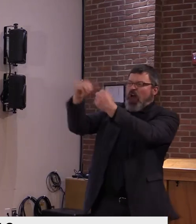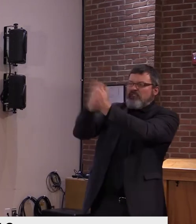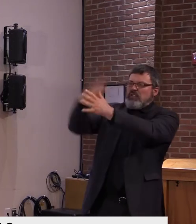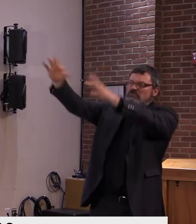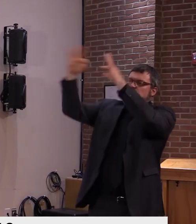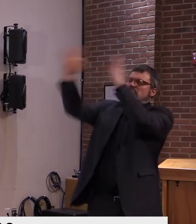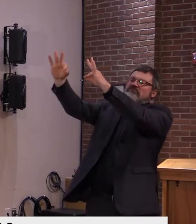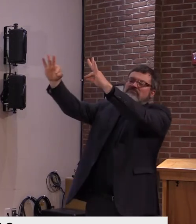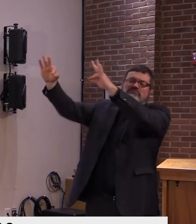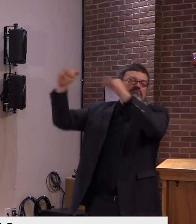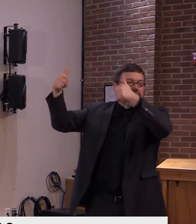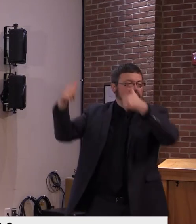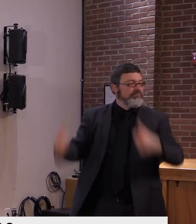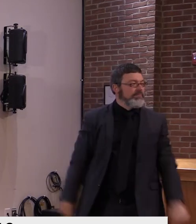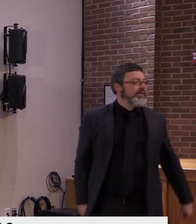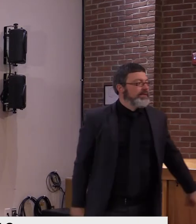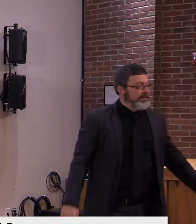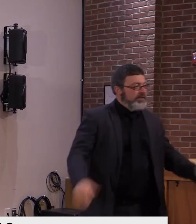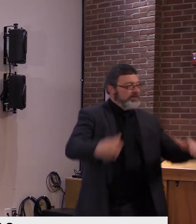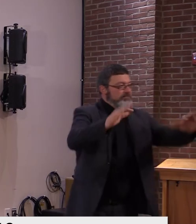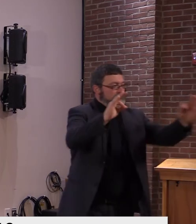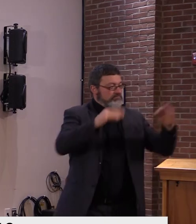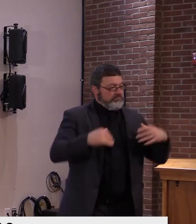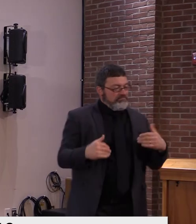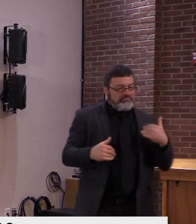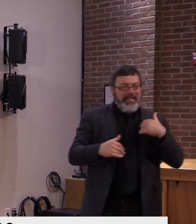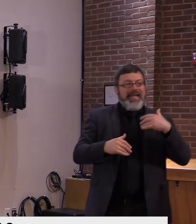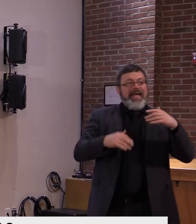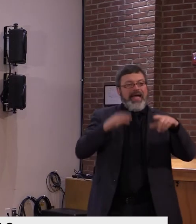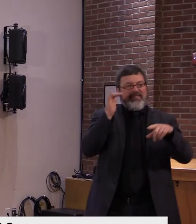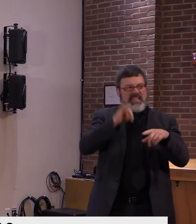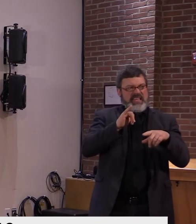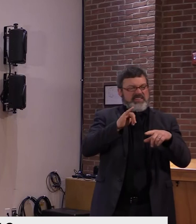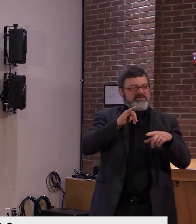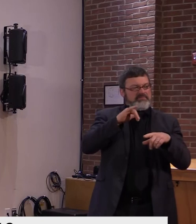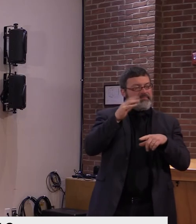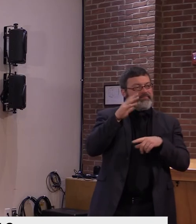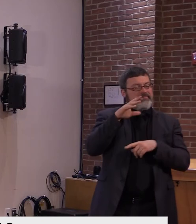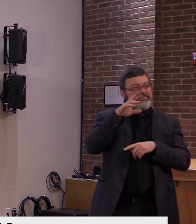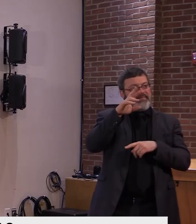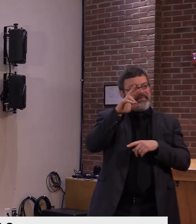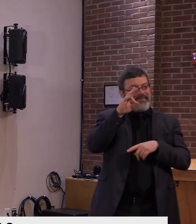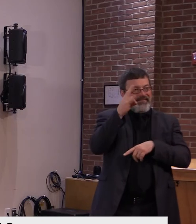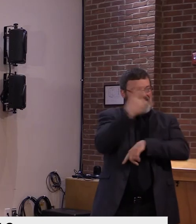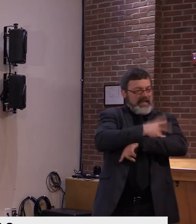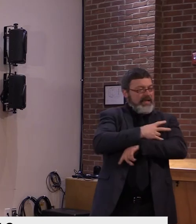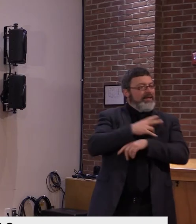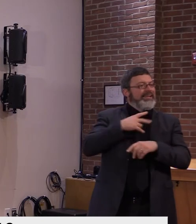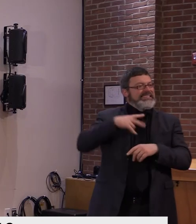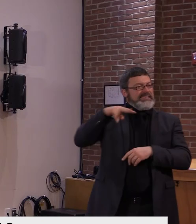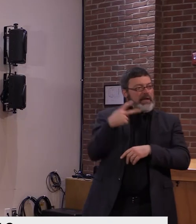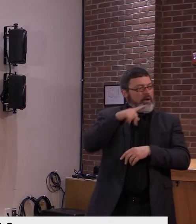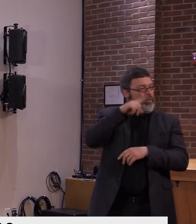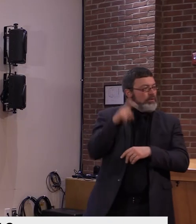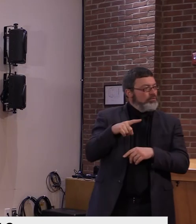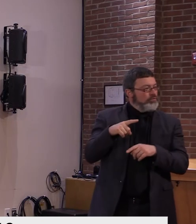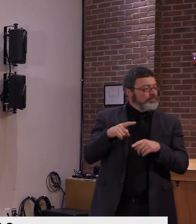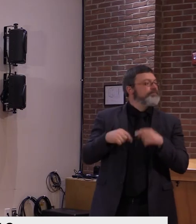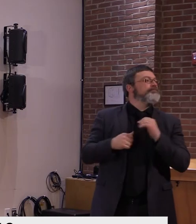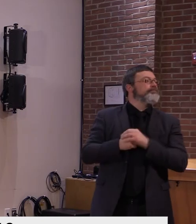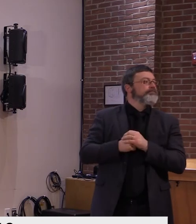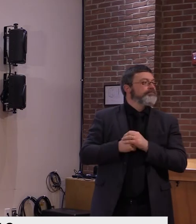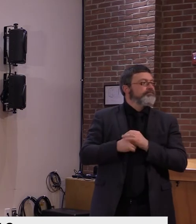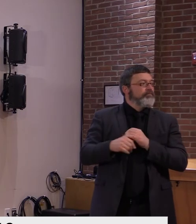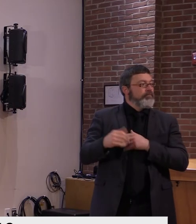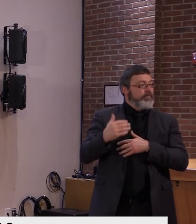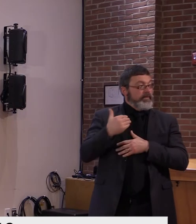think we're aware of at least one facility that's asking for volunteers to come in and help their staffing situation. Could you just give